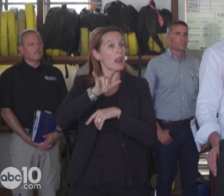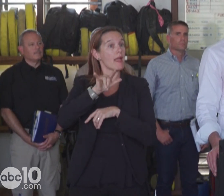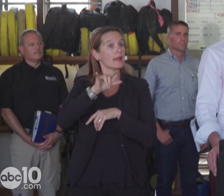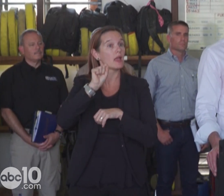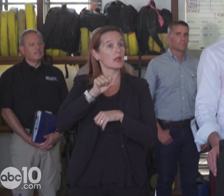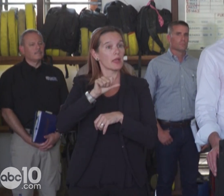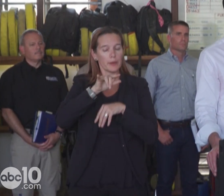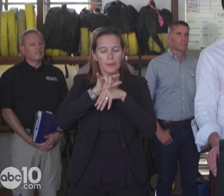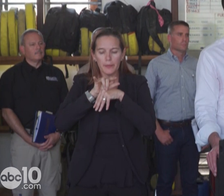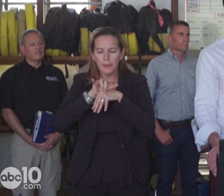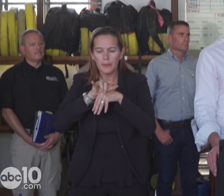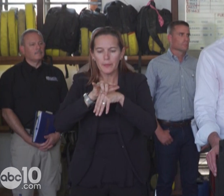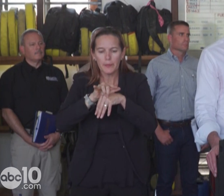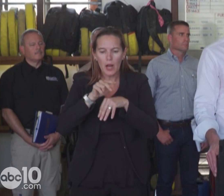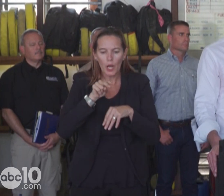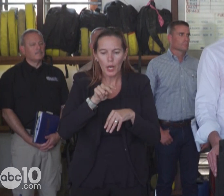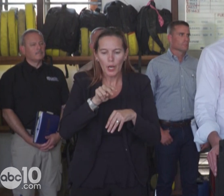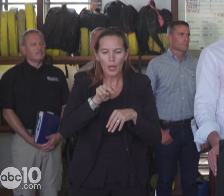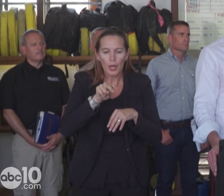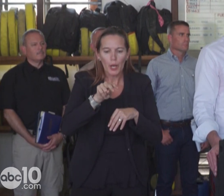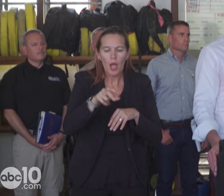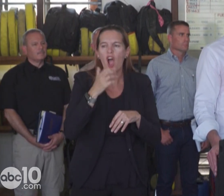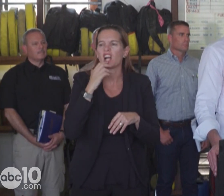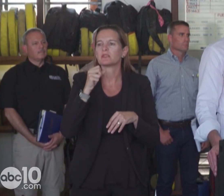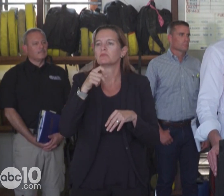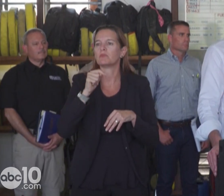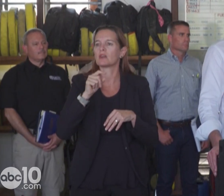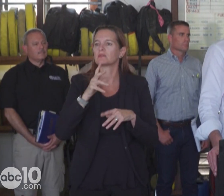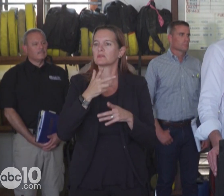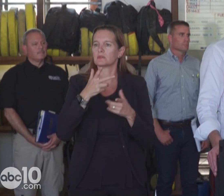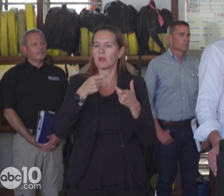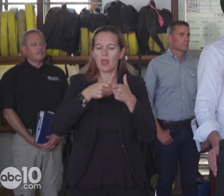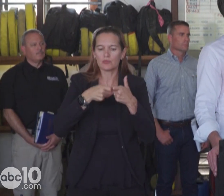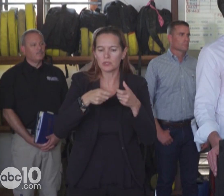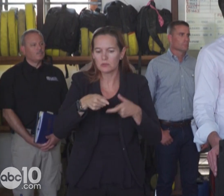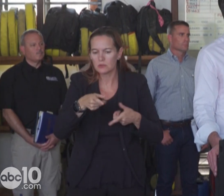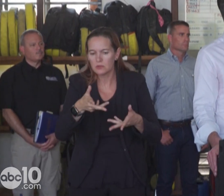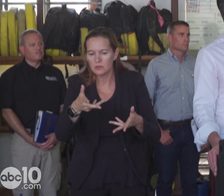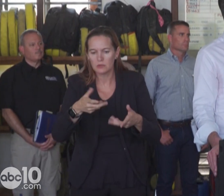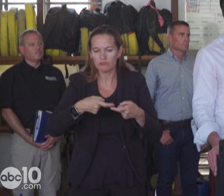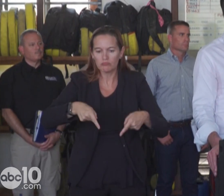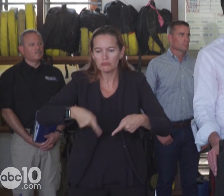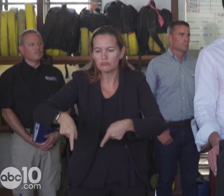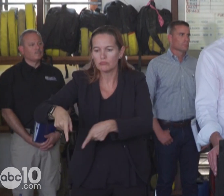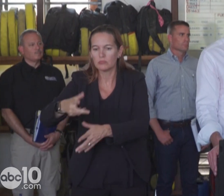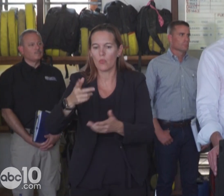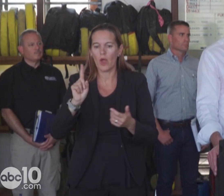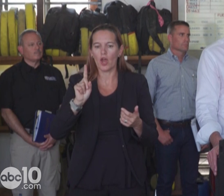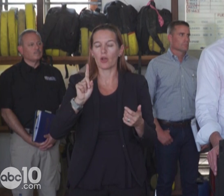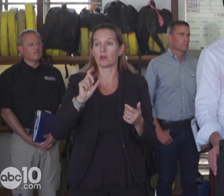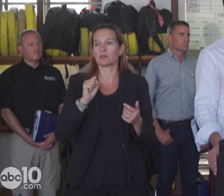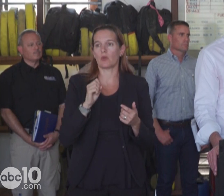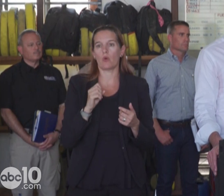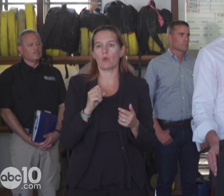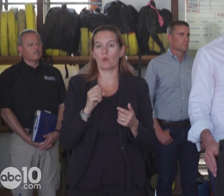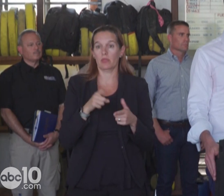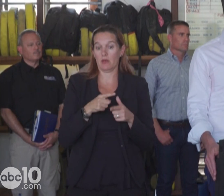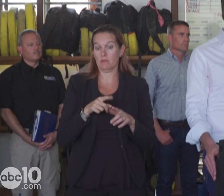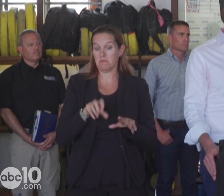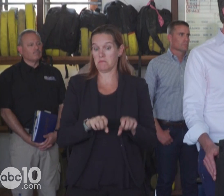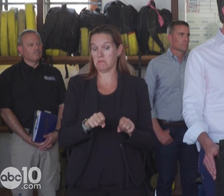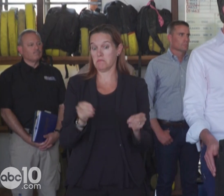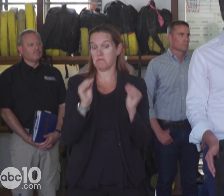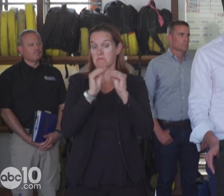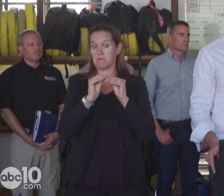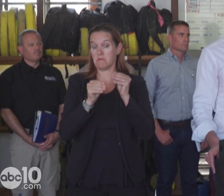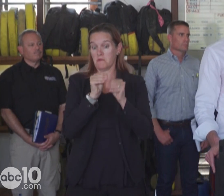to supplement the work that's being done by PG&E, all in an effort to, as quickly as humanly possible, get those lights back